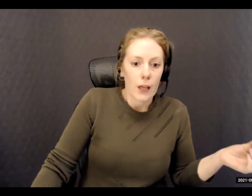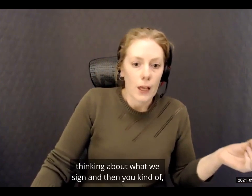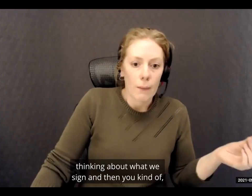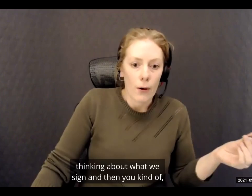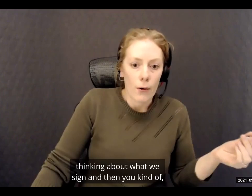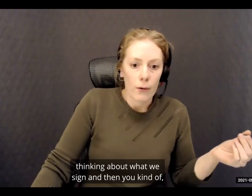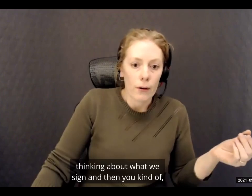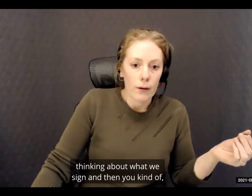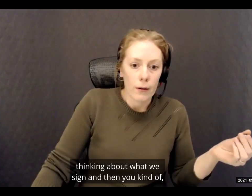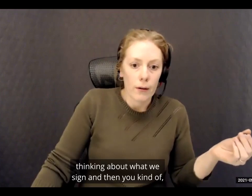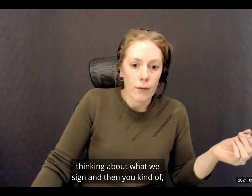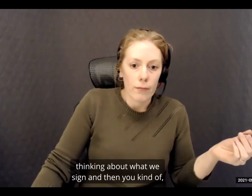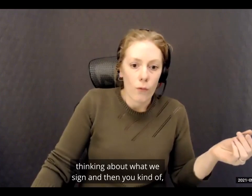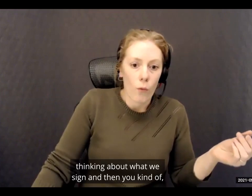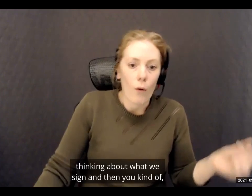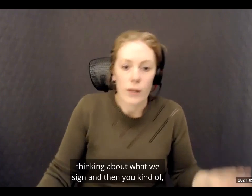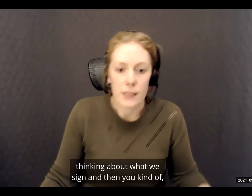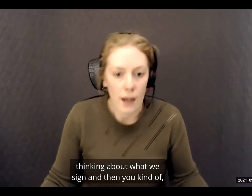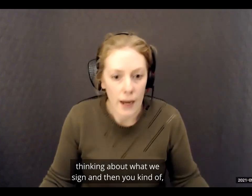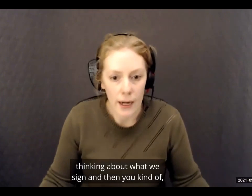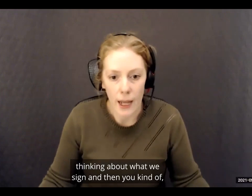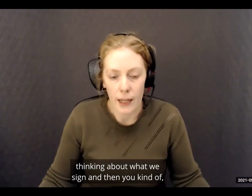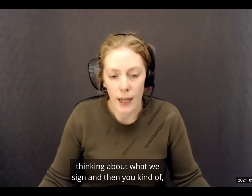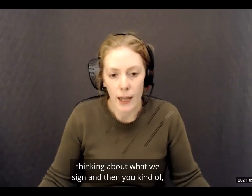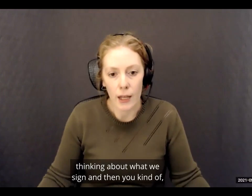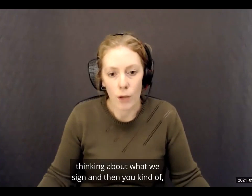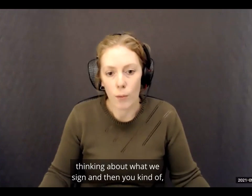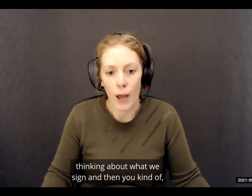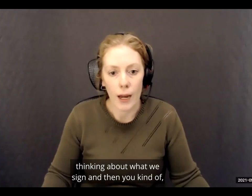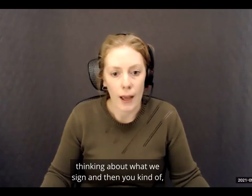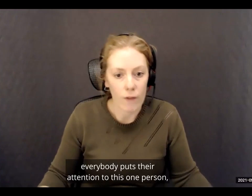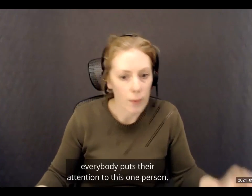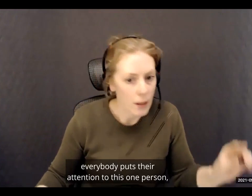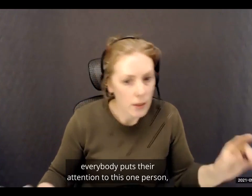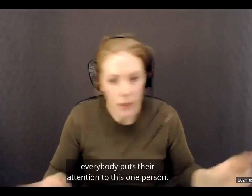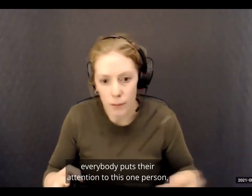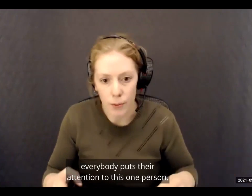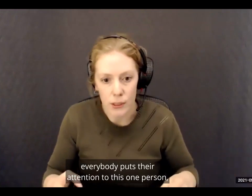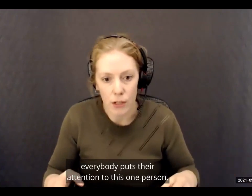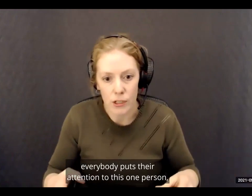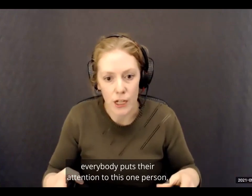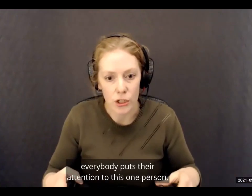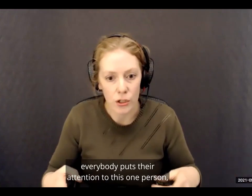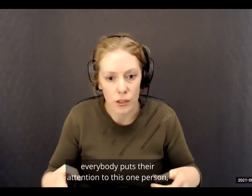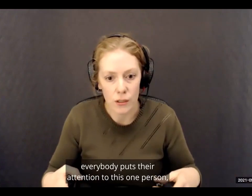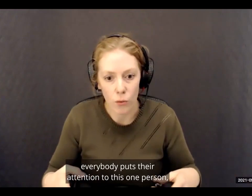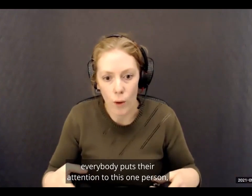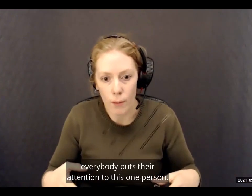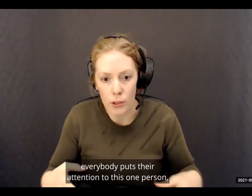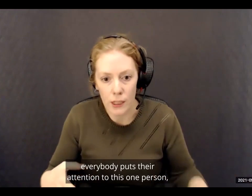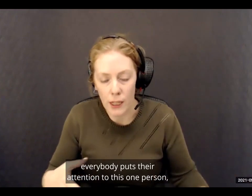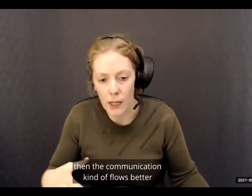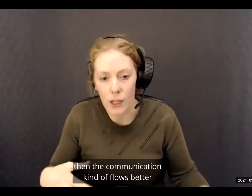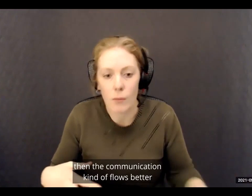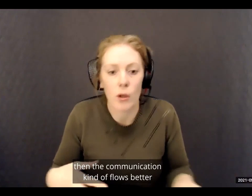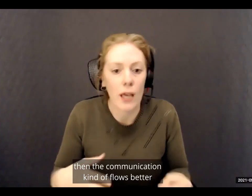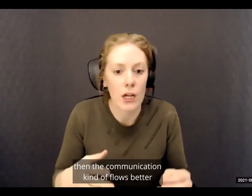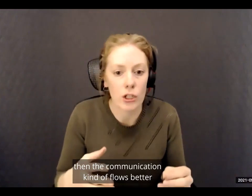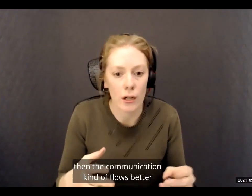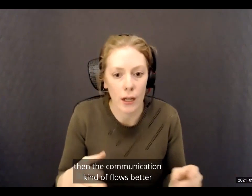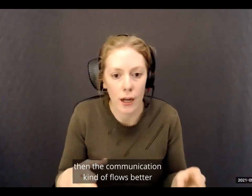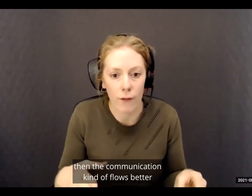you know, thinking about what we sign, and then you kind of, everybody puts their attention to this one person, and